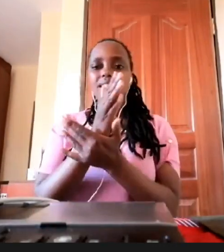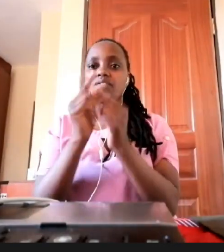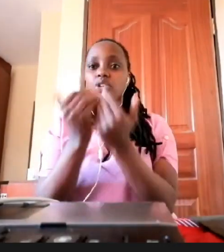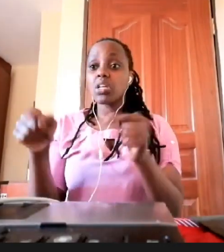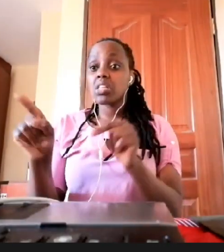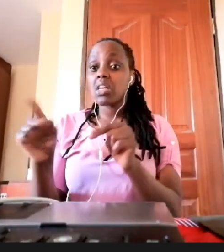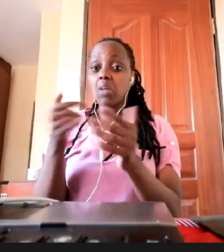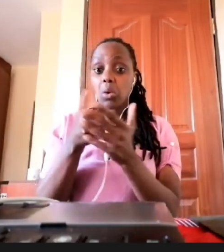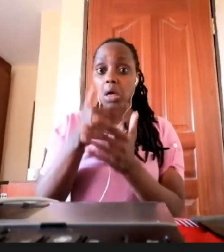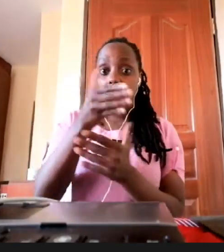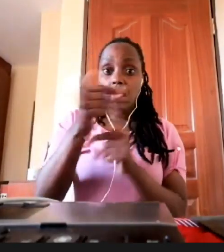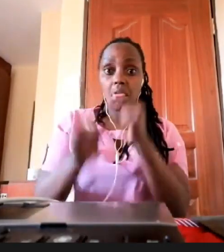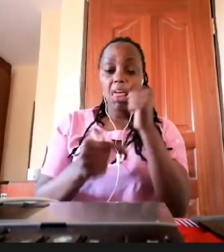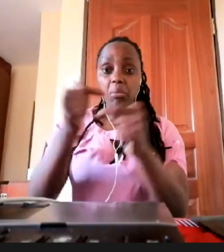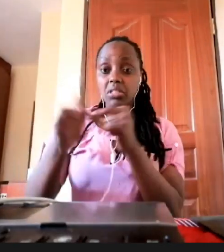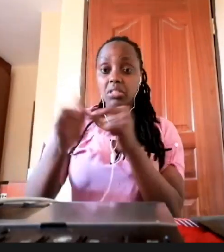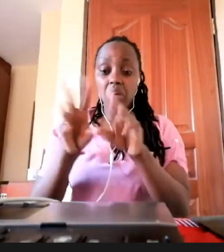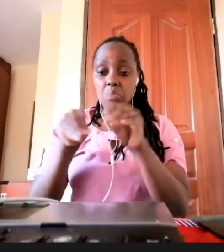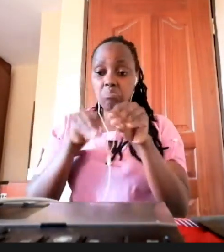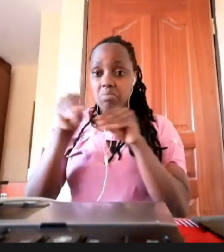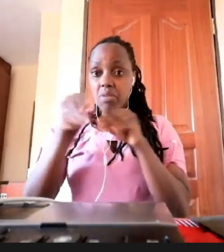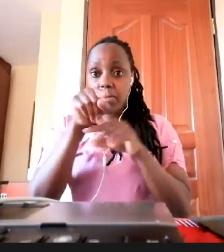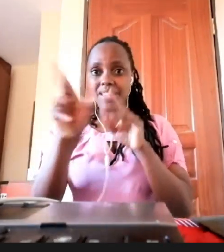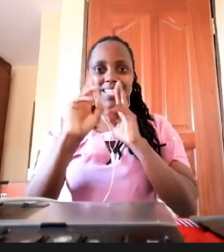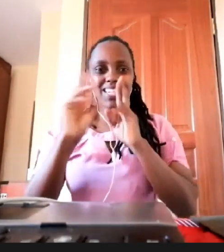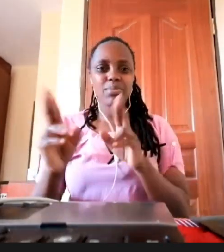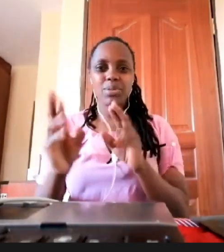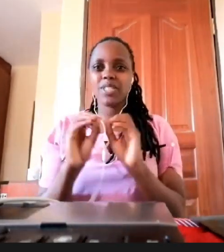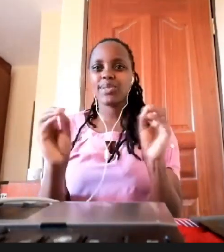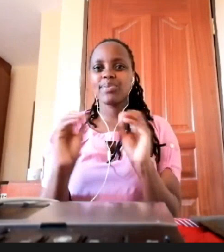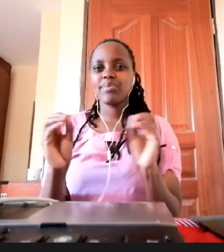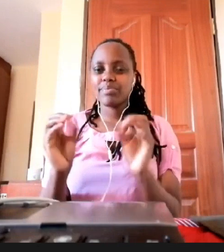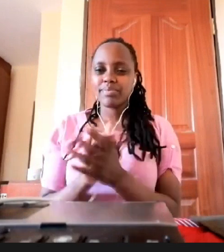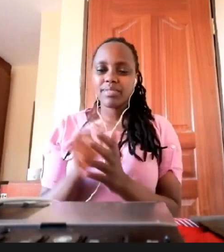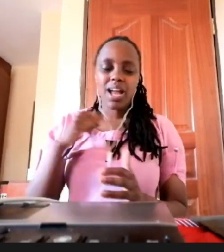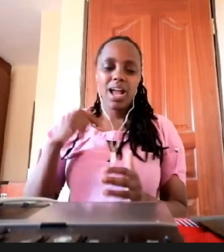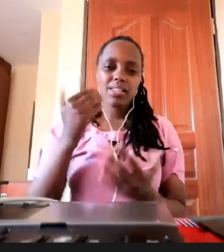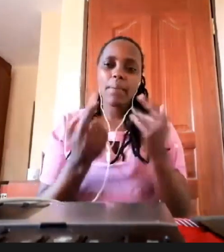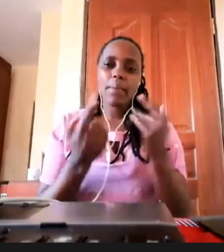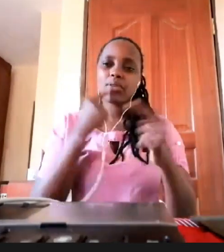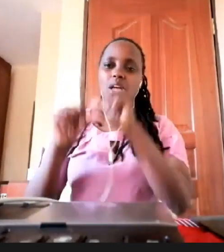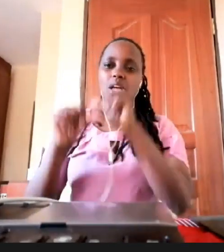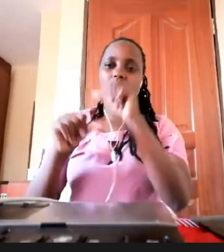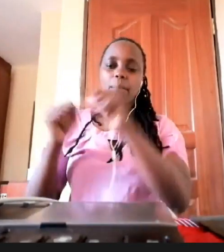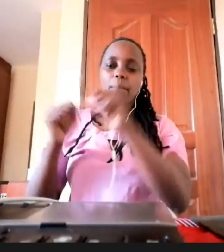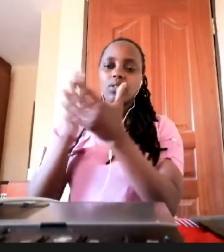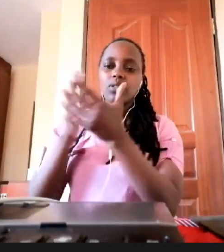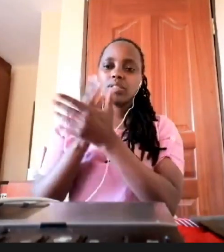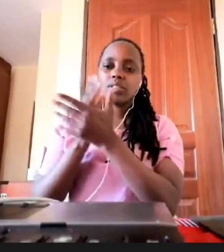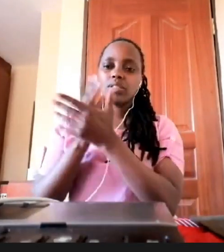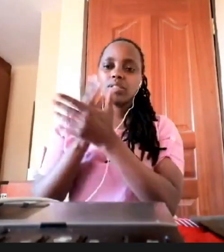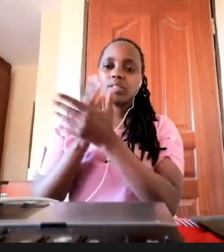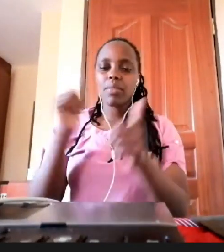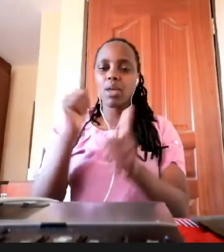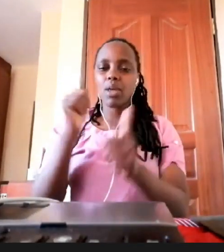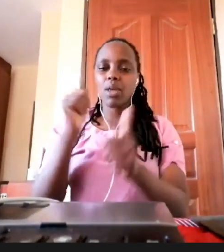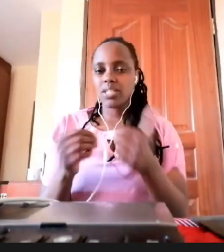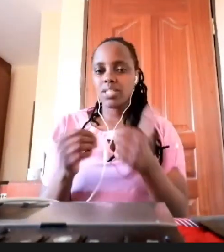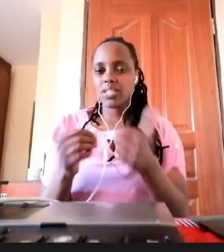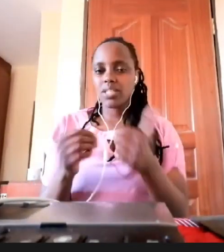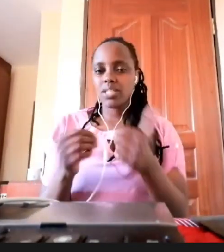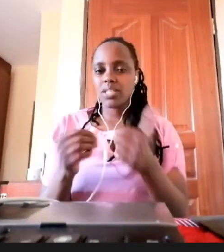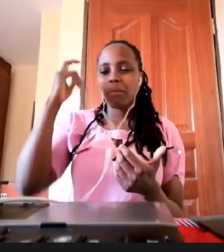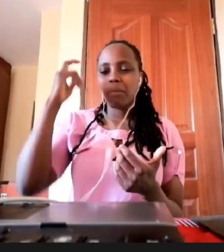not part of the process of putting together that report. So we could be talking about something that absolutely makes no sense to